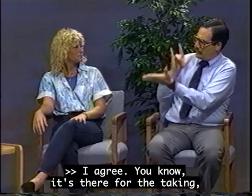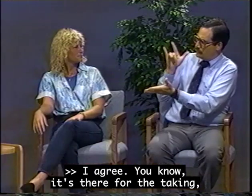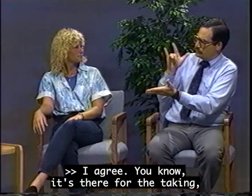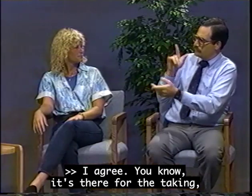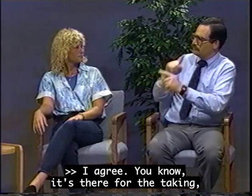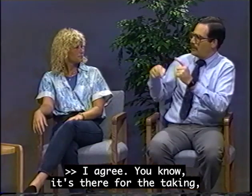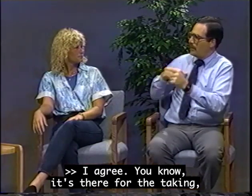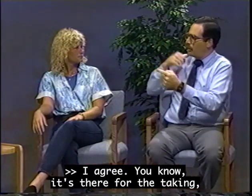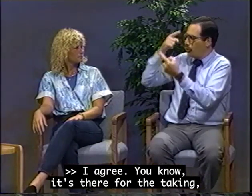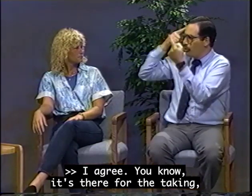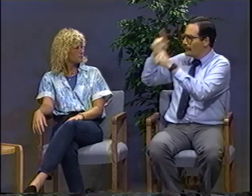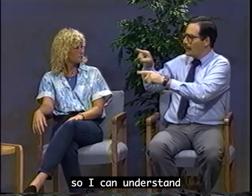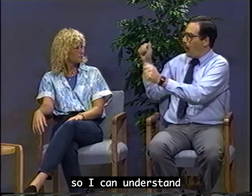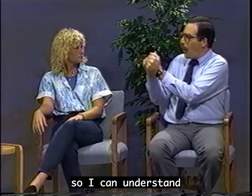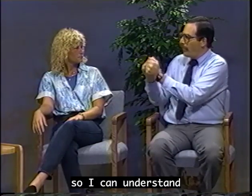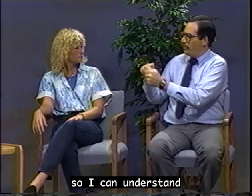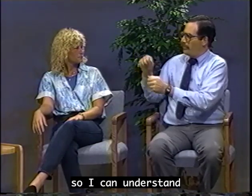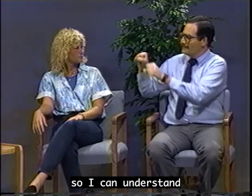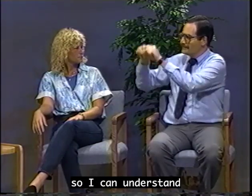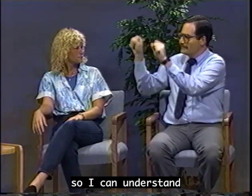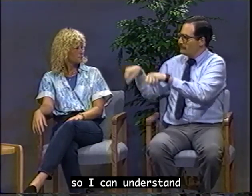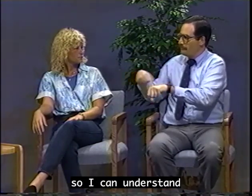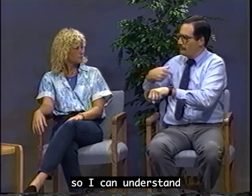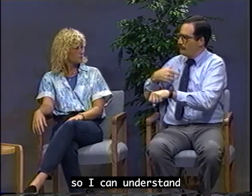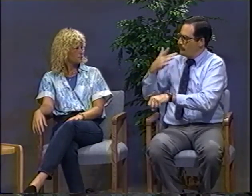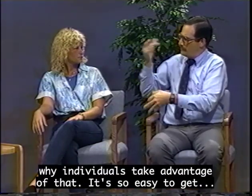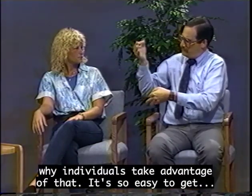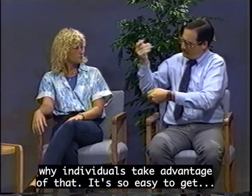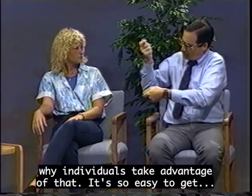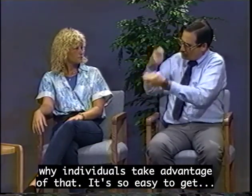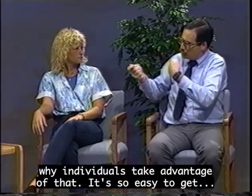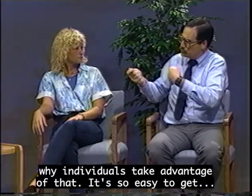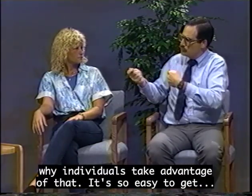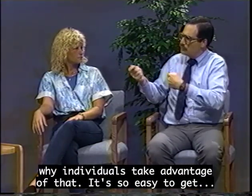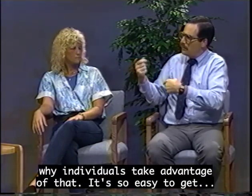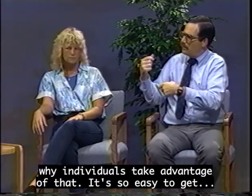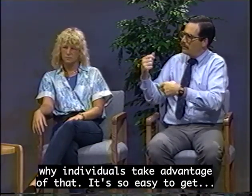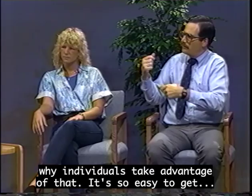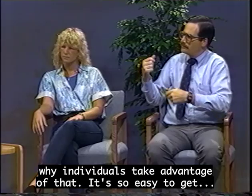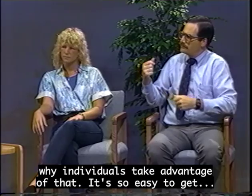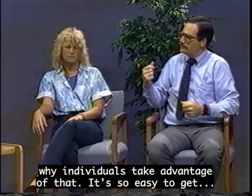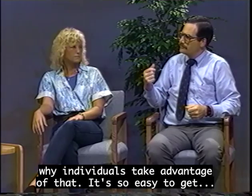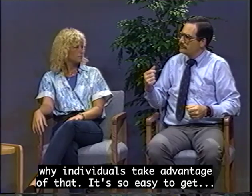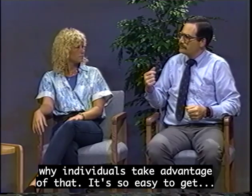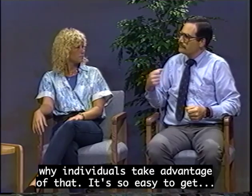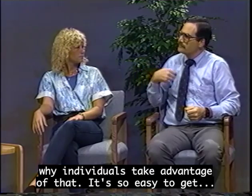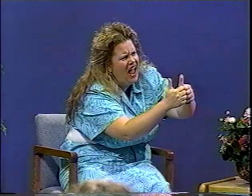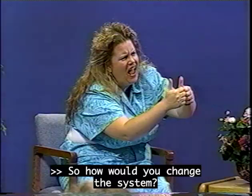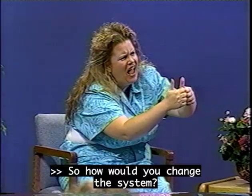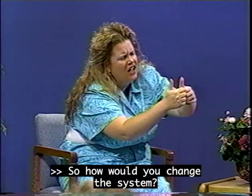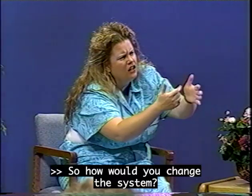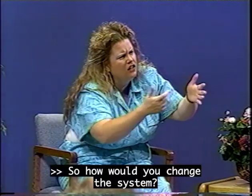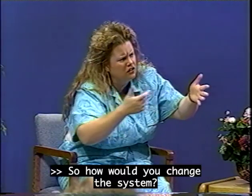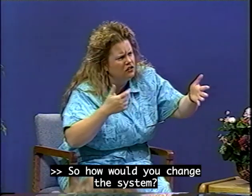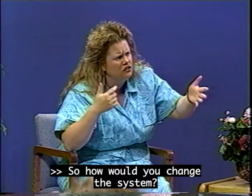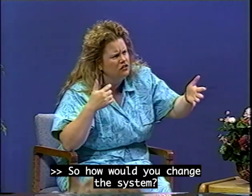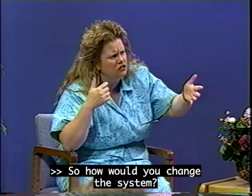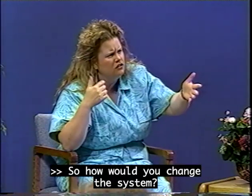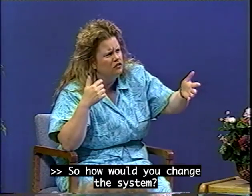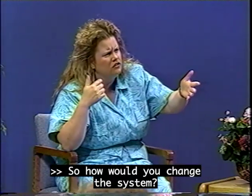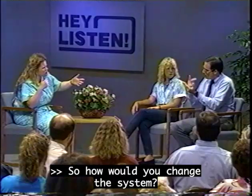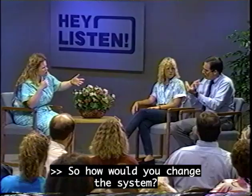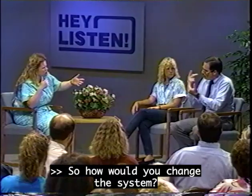know, it's there for the taking, so I can understand why individuals take advantage of that. It's so easy to So get how would you them change against the that